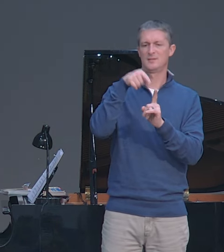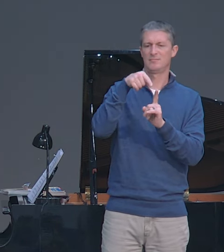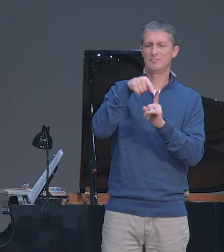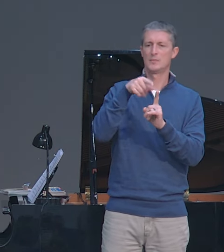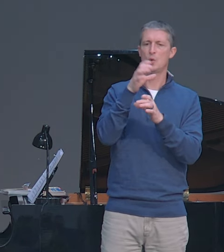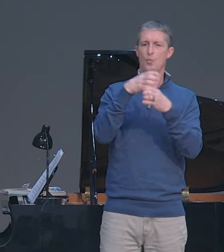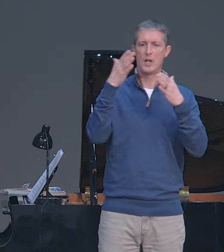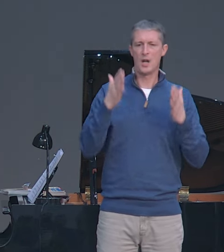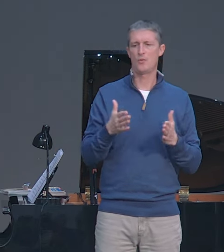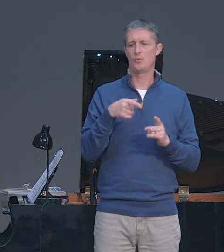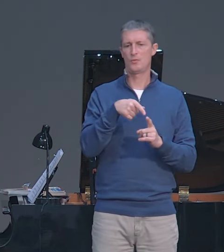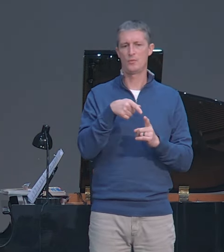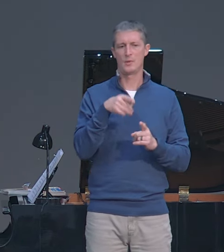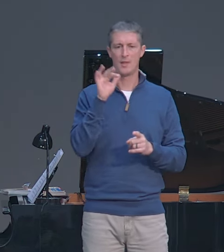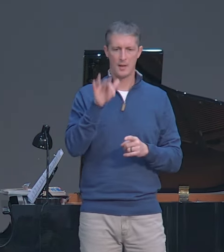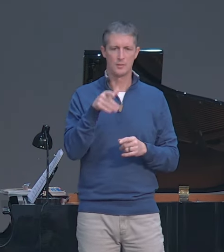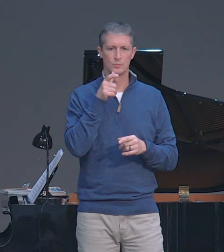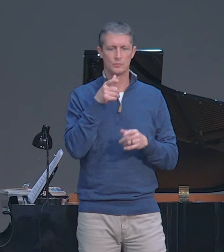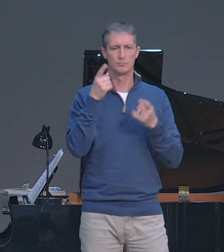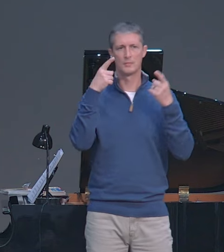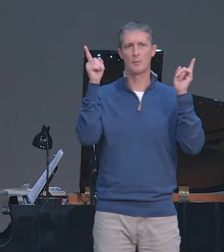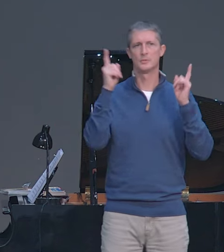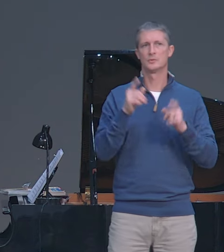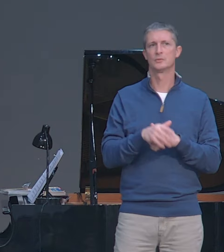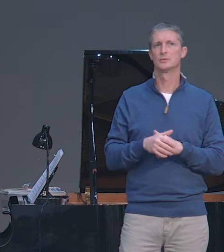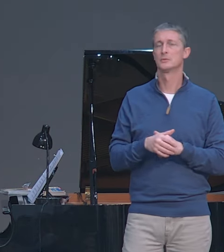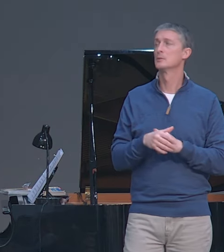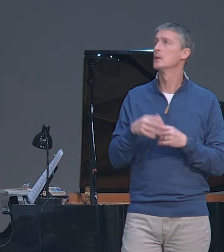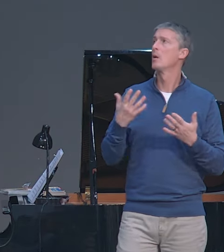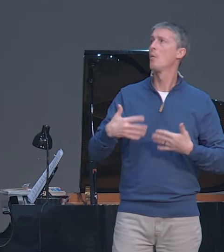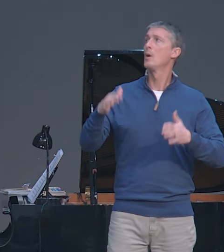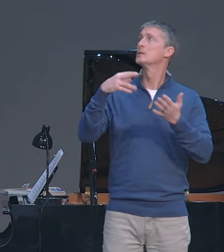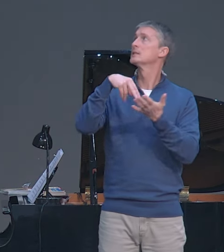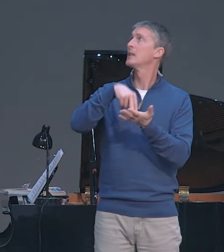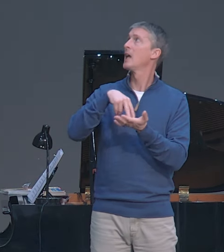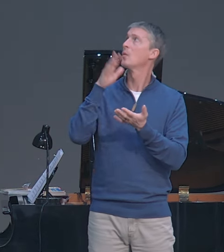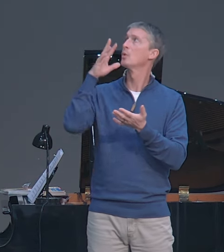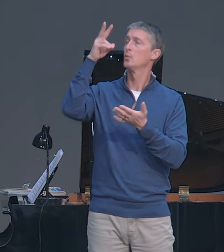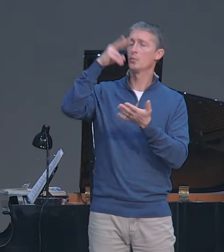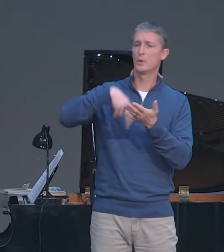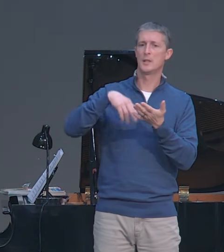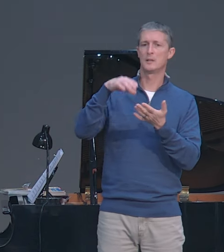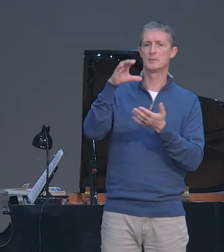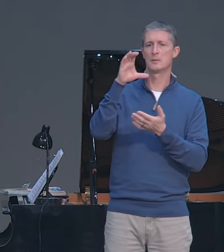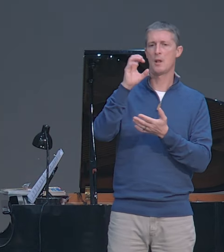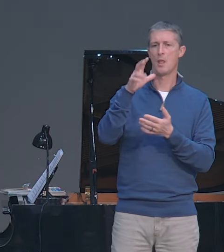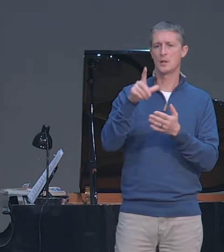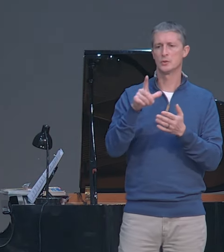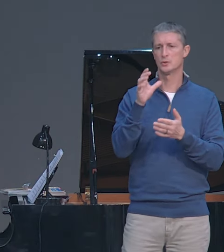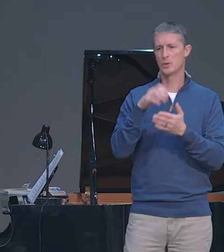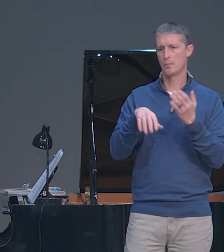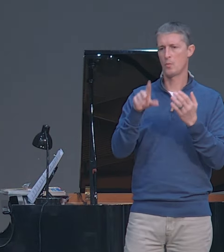as we're going to do something a little different. We're going to read Colossians 1:15 through 17 aloud together. As we do